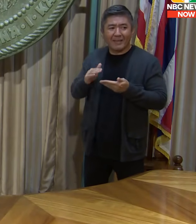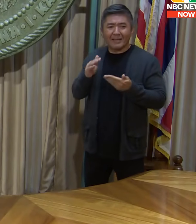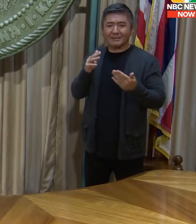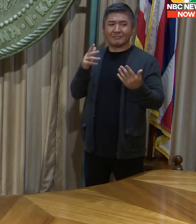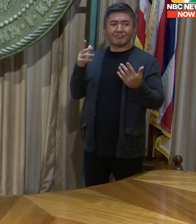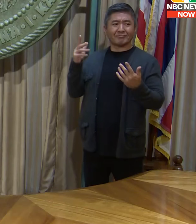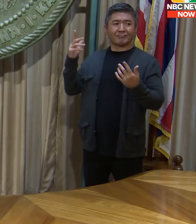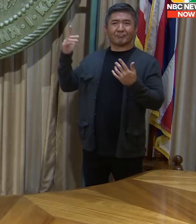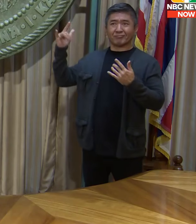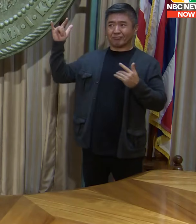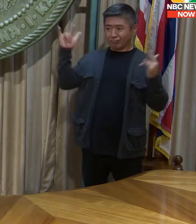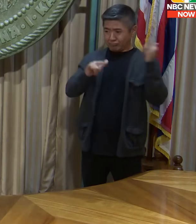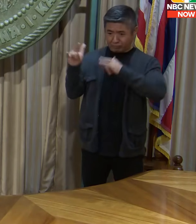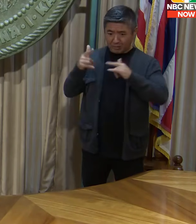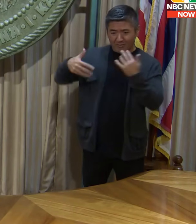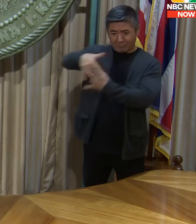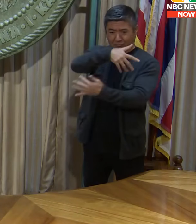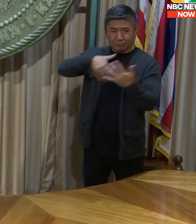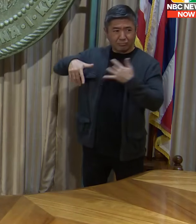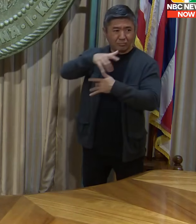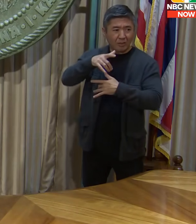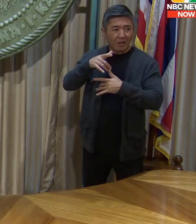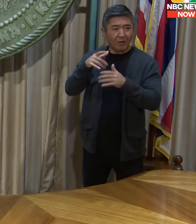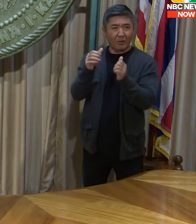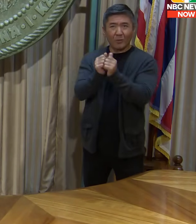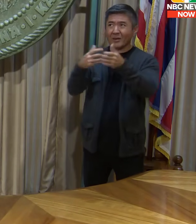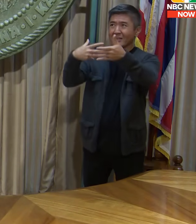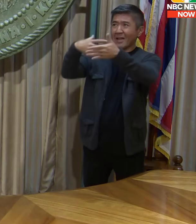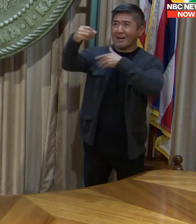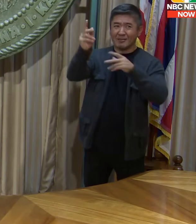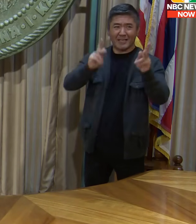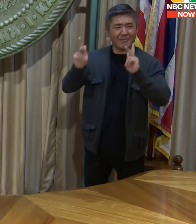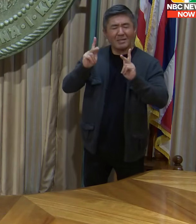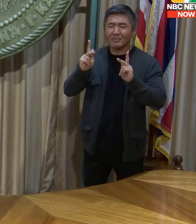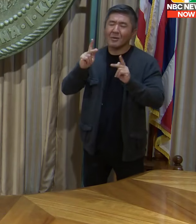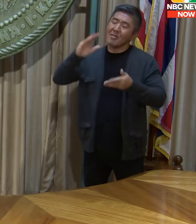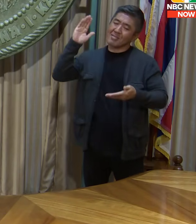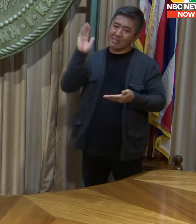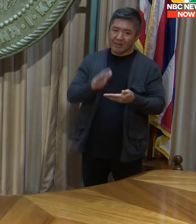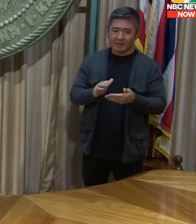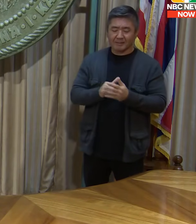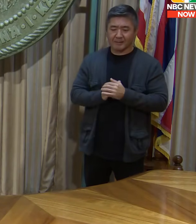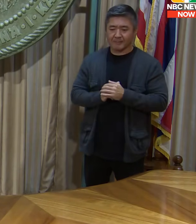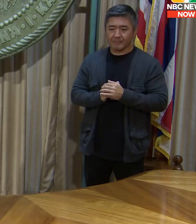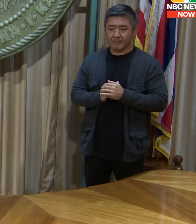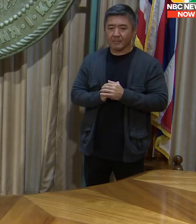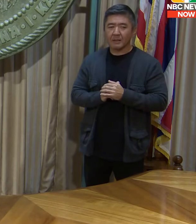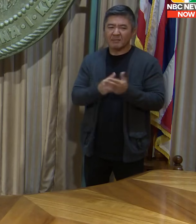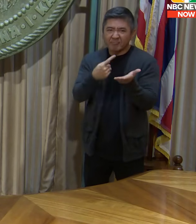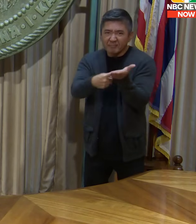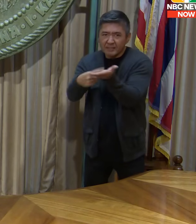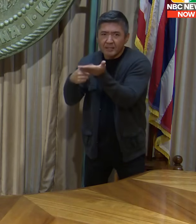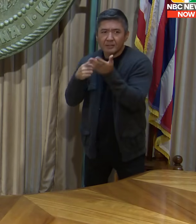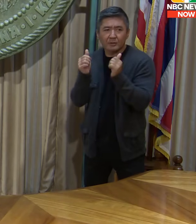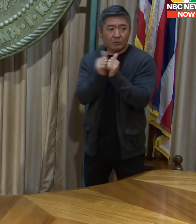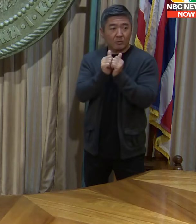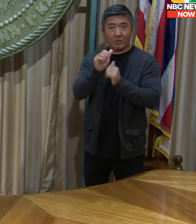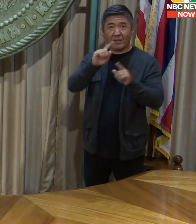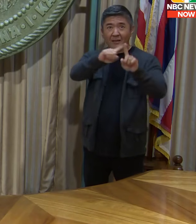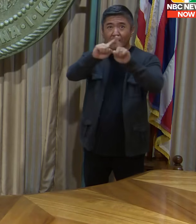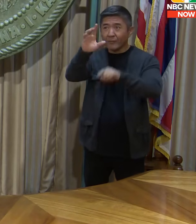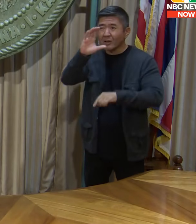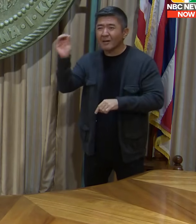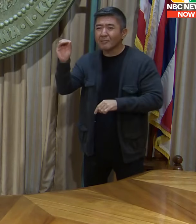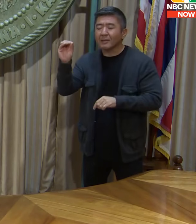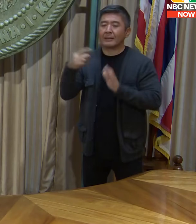those individuals have with the public. We're also discussing with some of the companies like Hiko as an example when they send